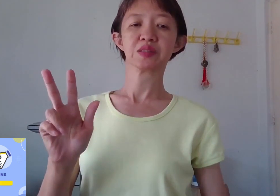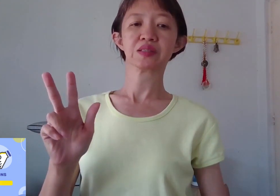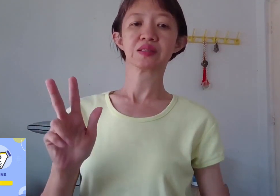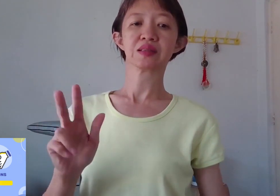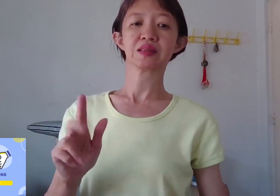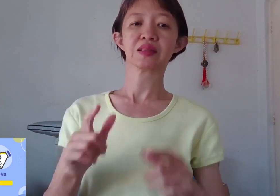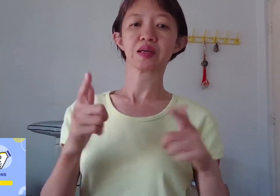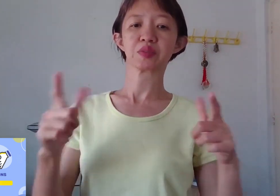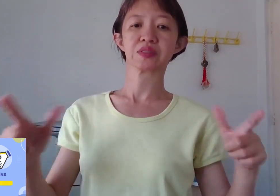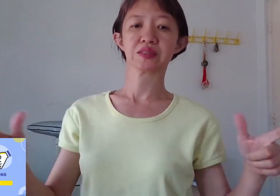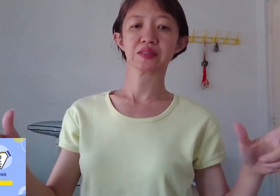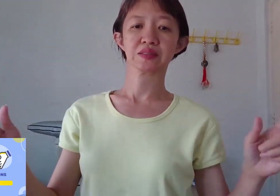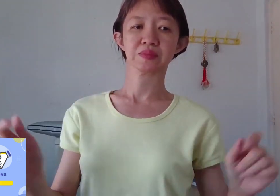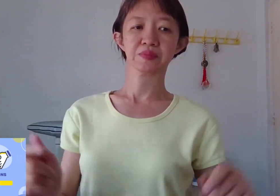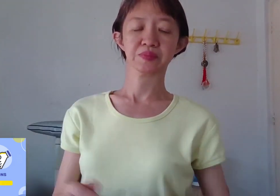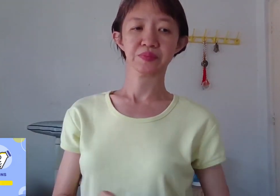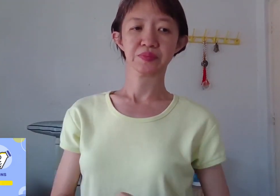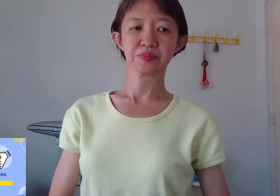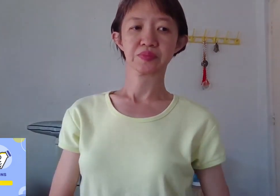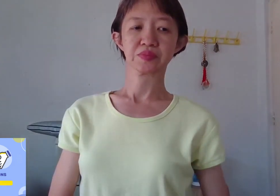three languages.